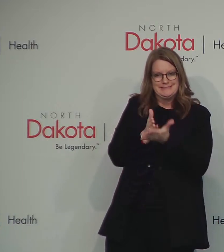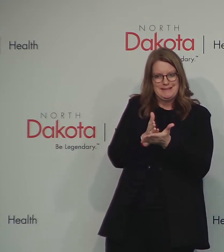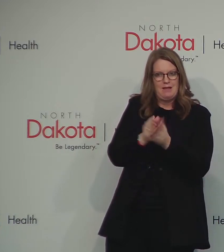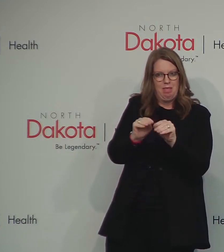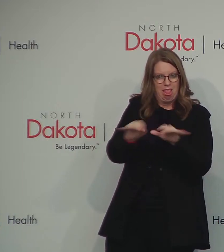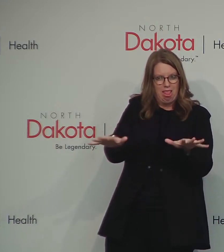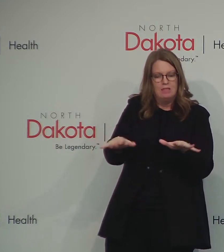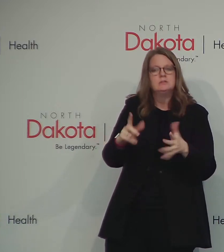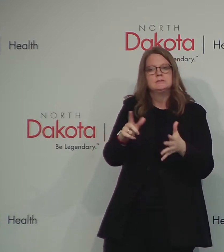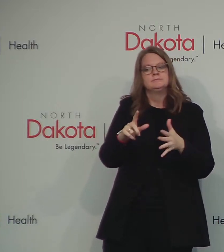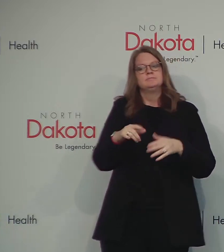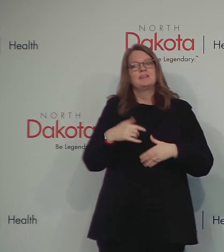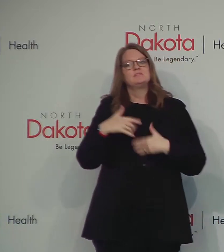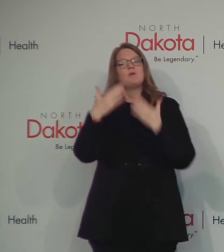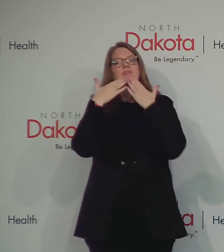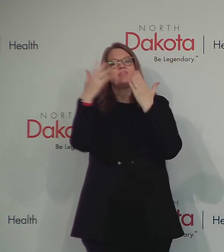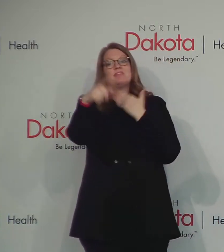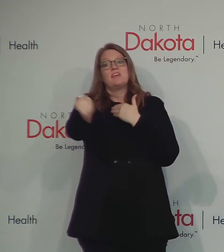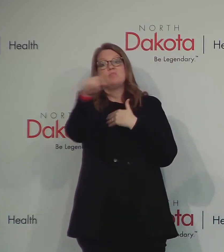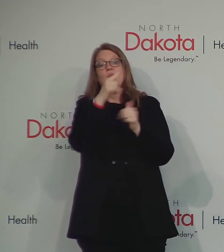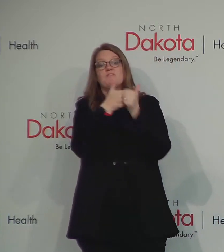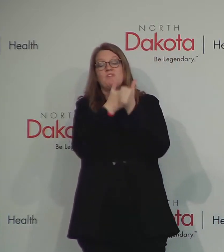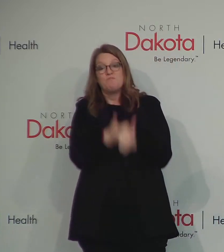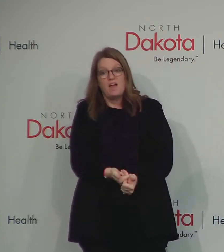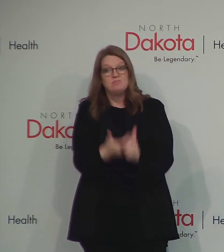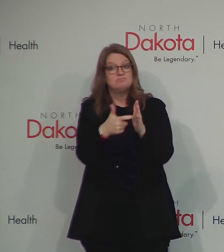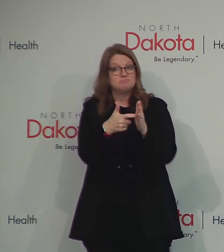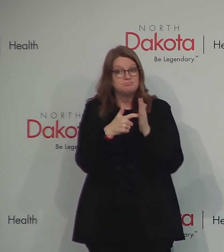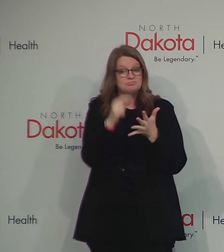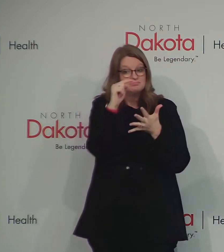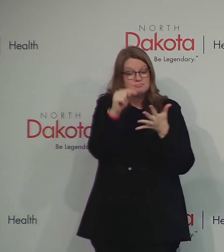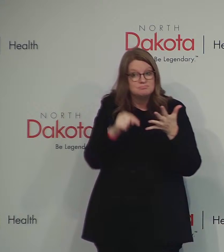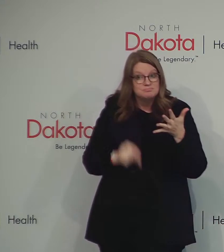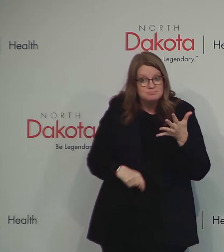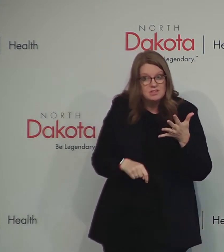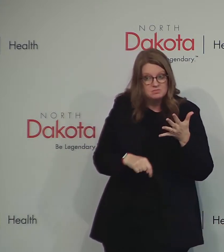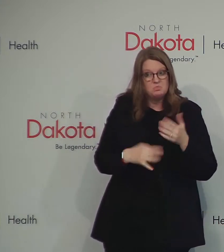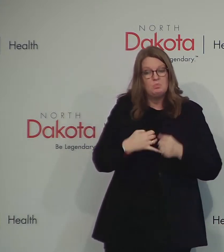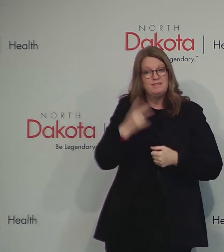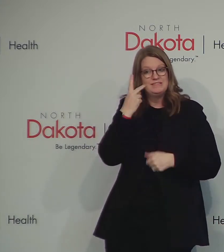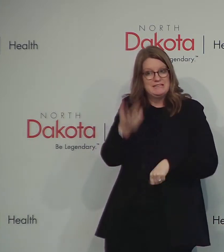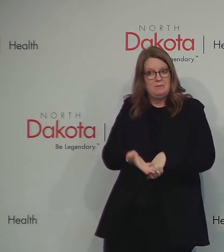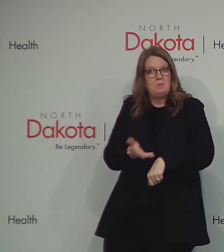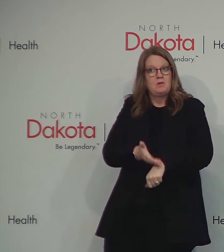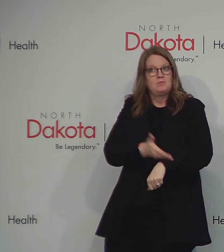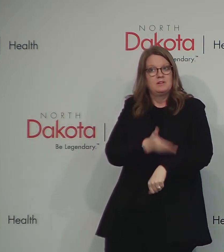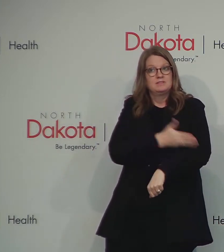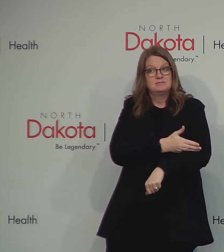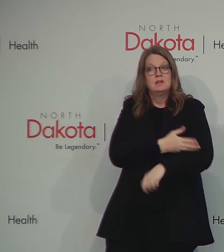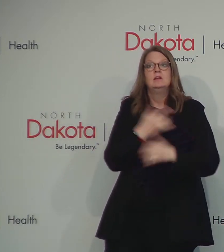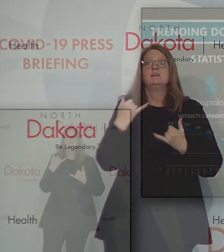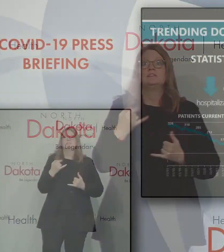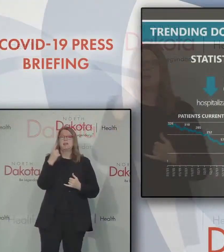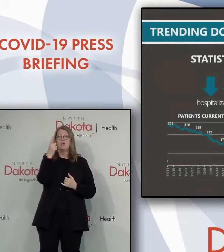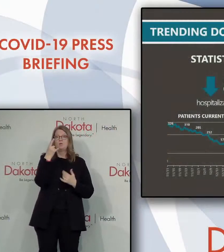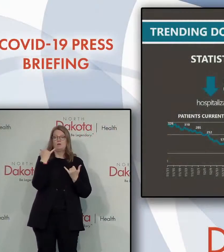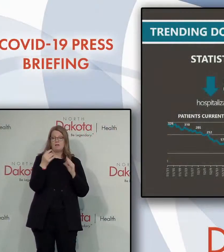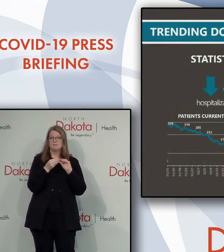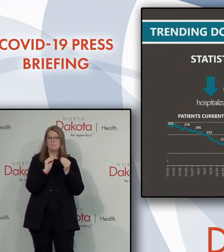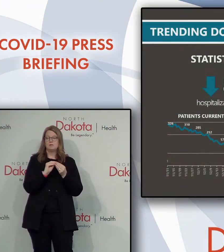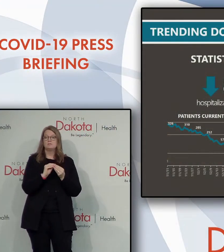that. We've seen steady progress since that time frame. When we take a look at the numbers here,